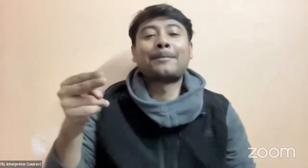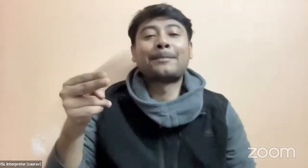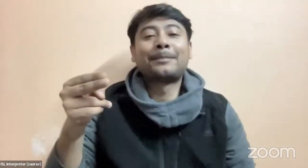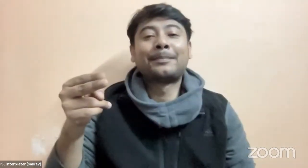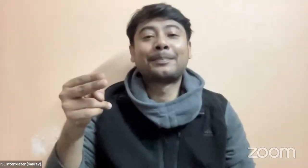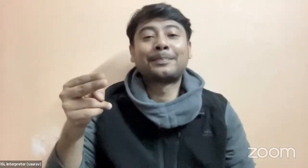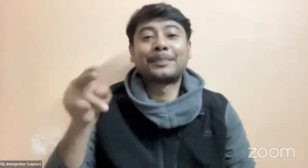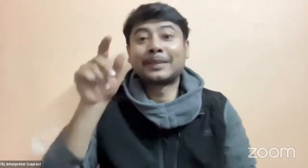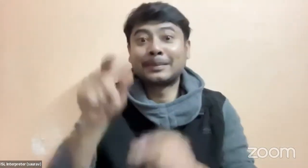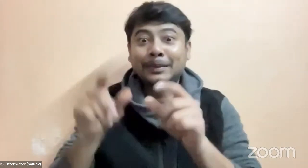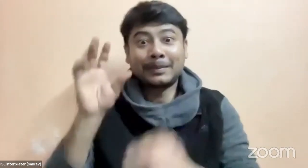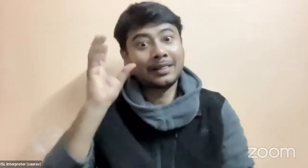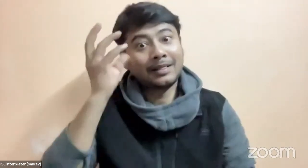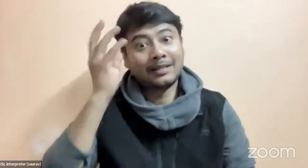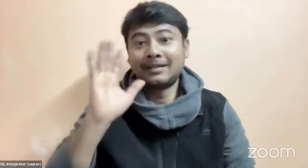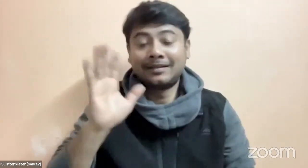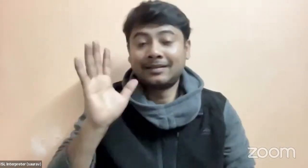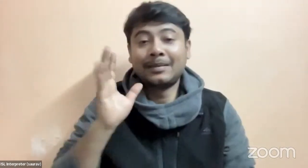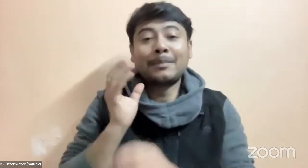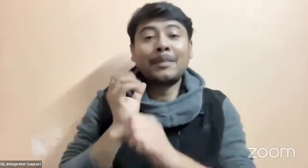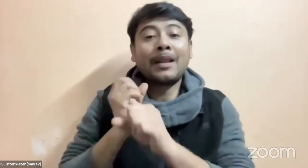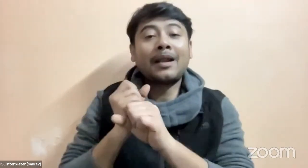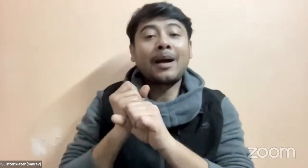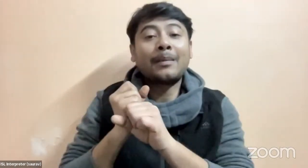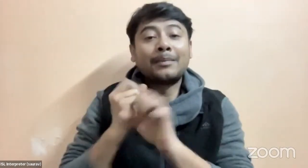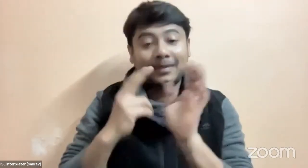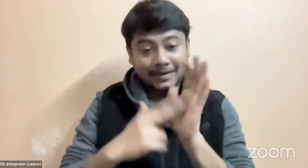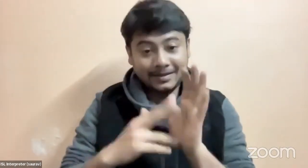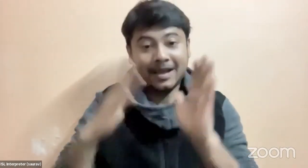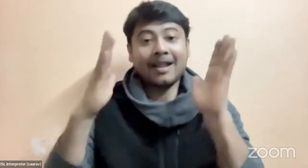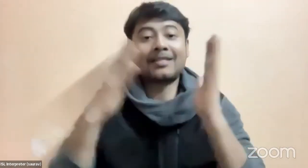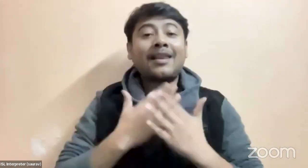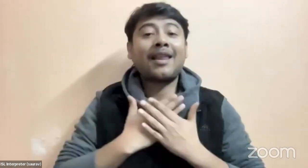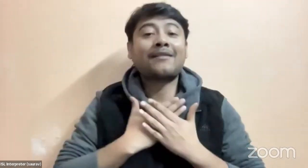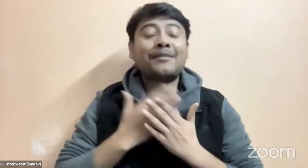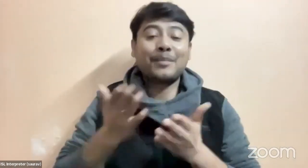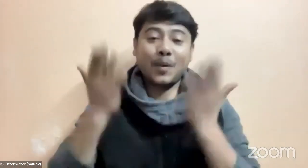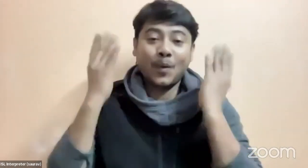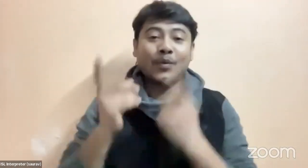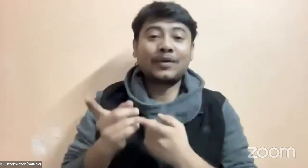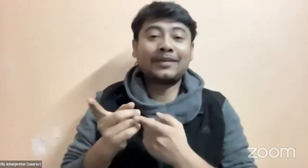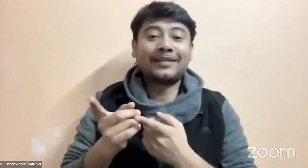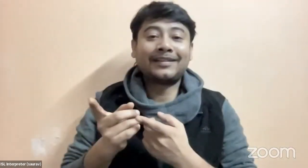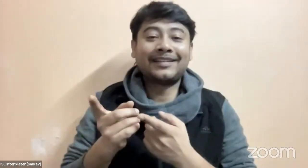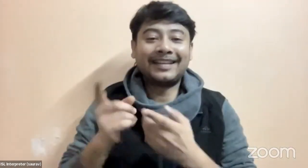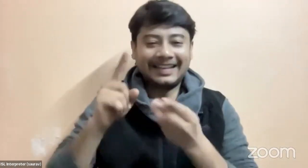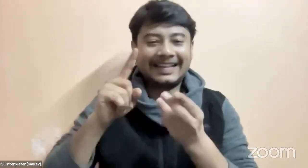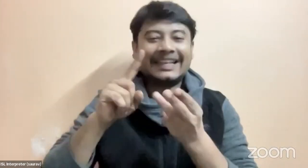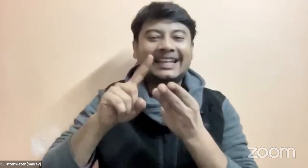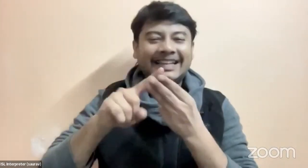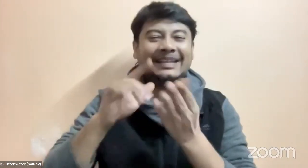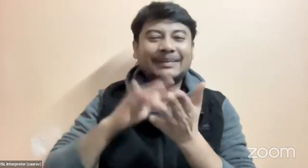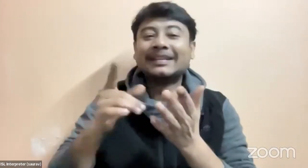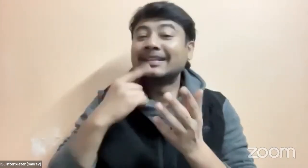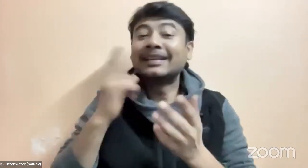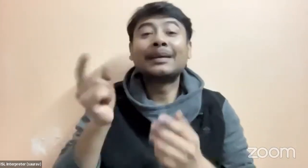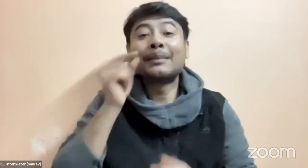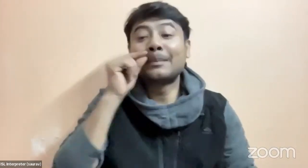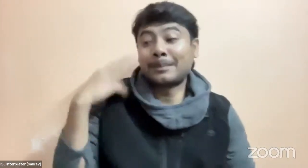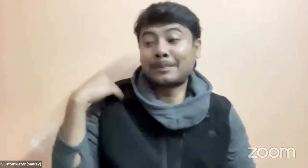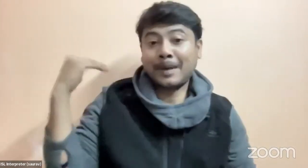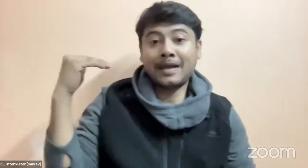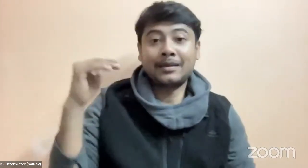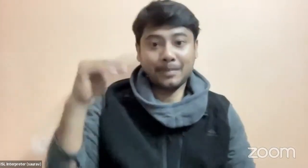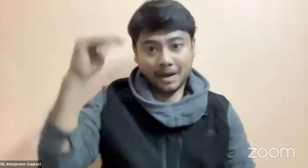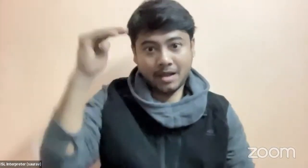People in Ekachakra, they love Nityananda Prabhu. They say he is elder brother, he is the boss. So first his